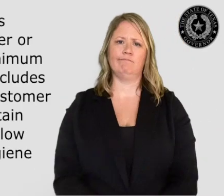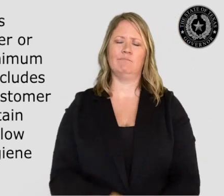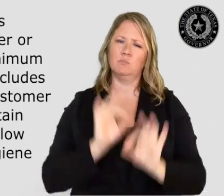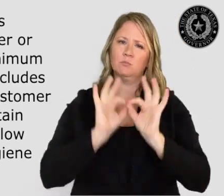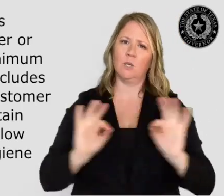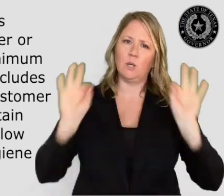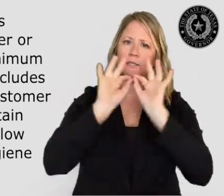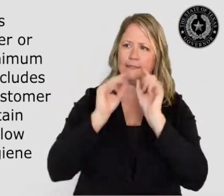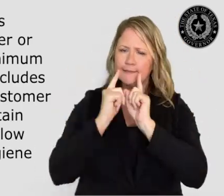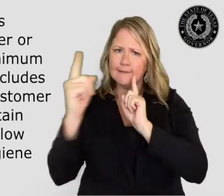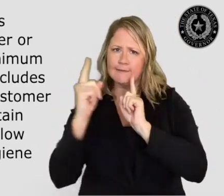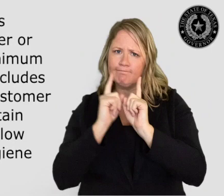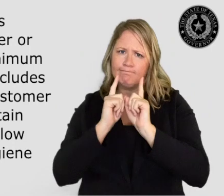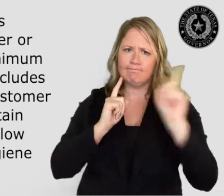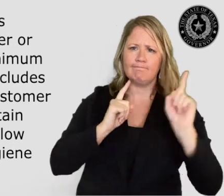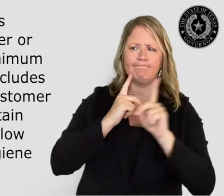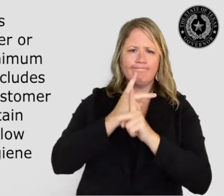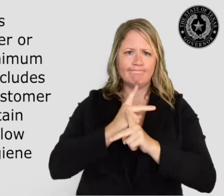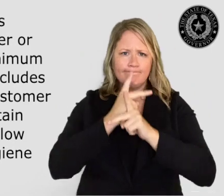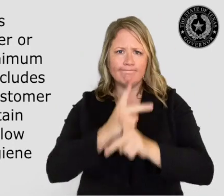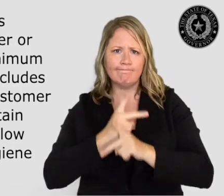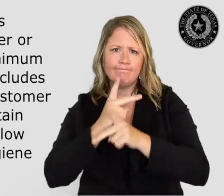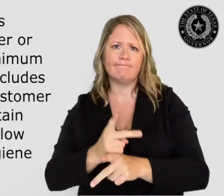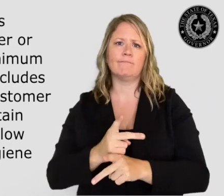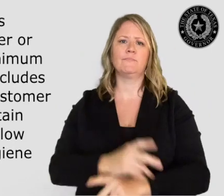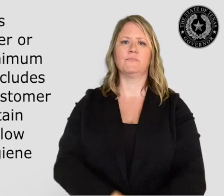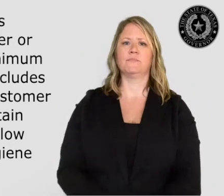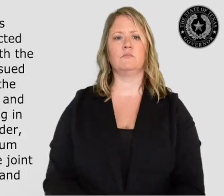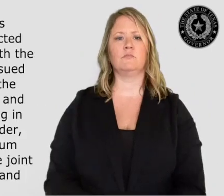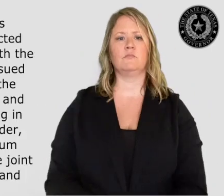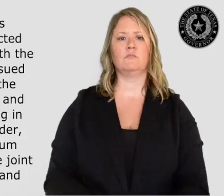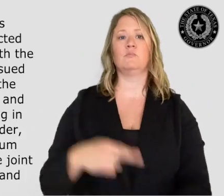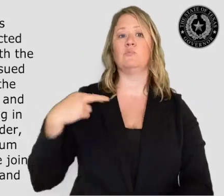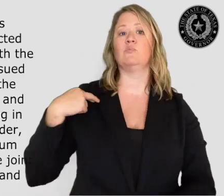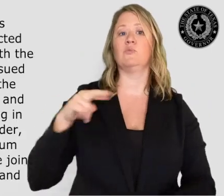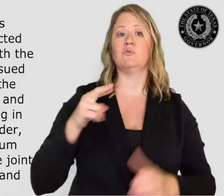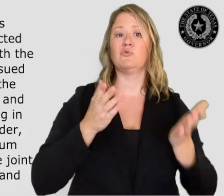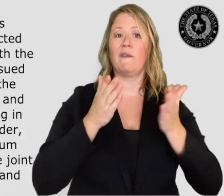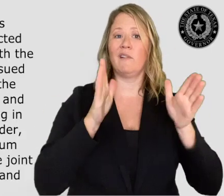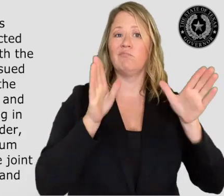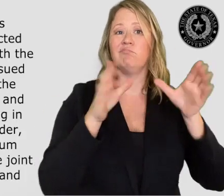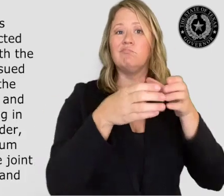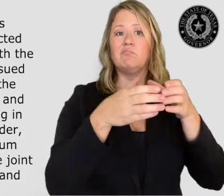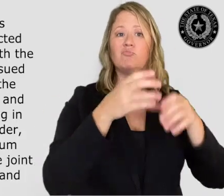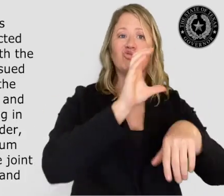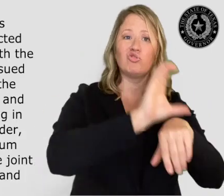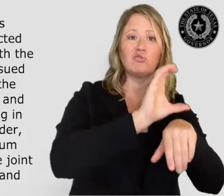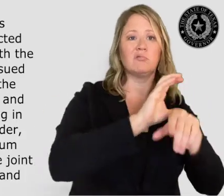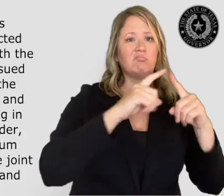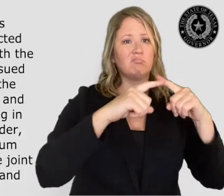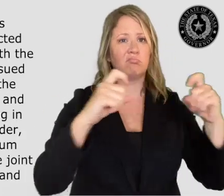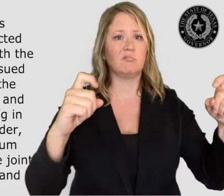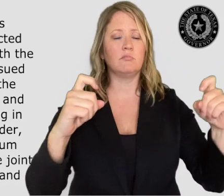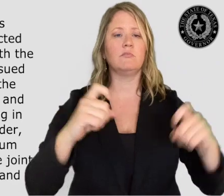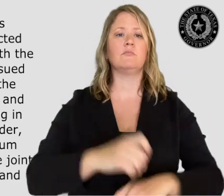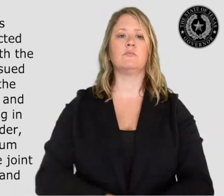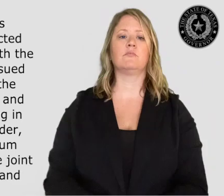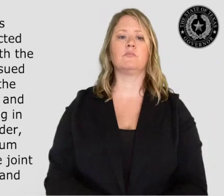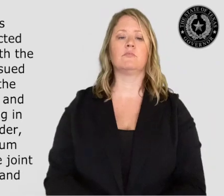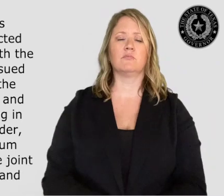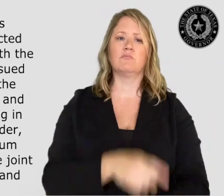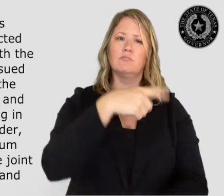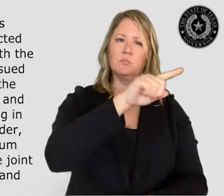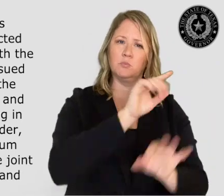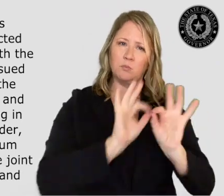requiring a customer wishing to obtain services to follow additional hygiene measures. Religious services should be conducted in accordance with the